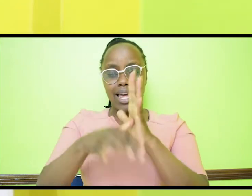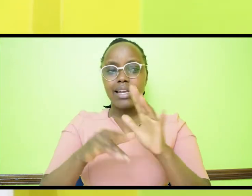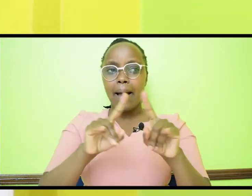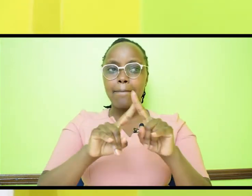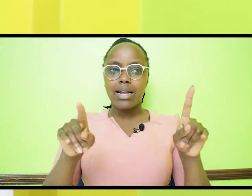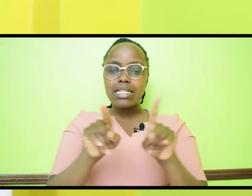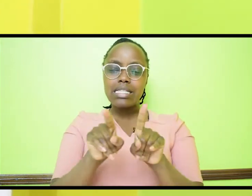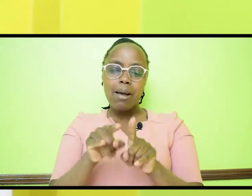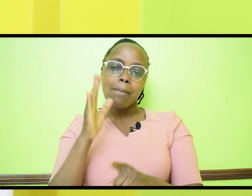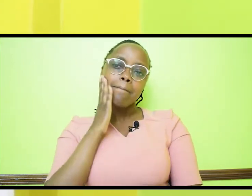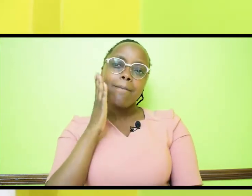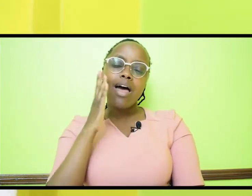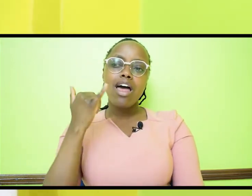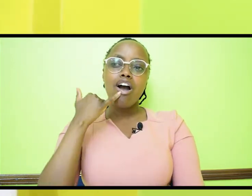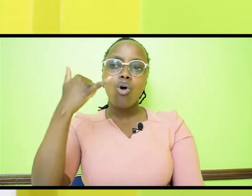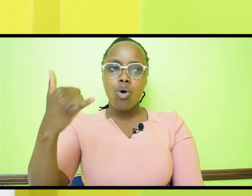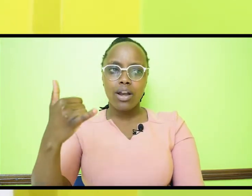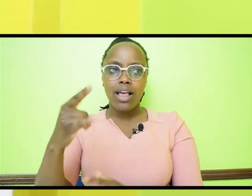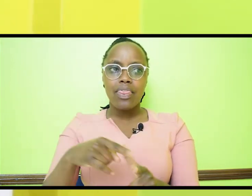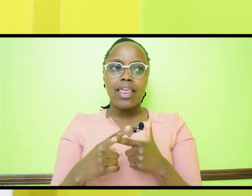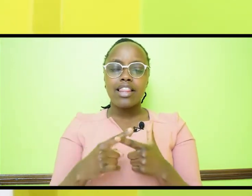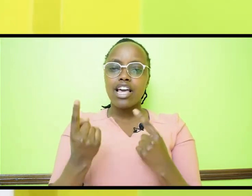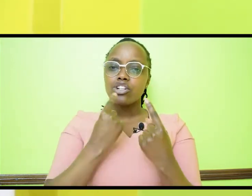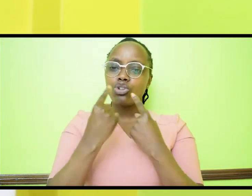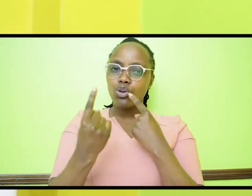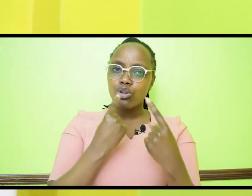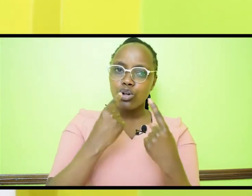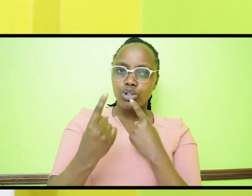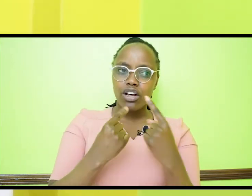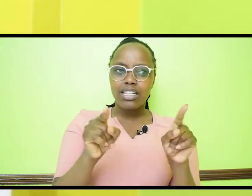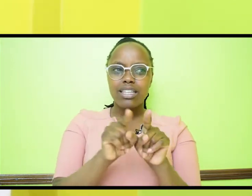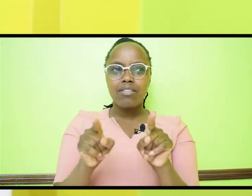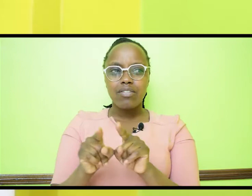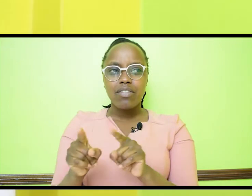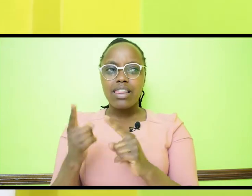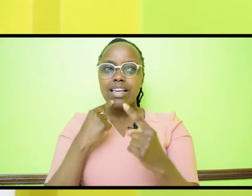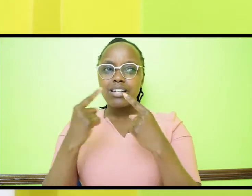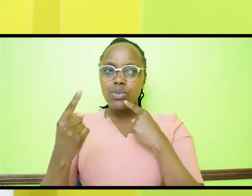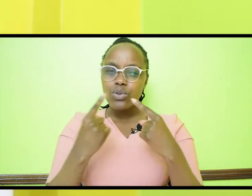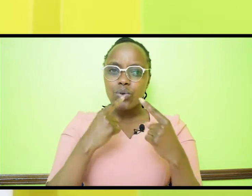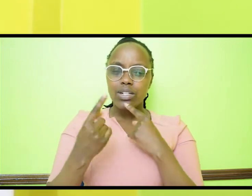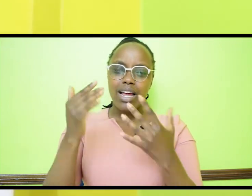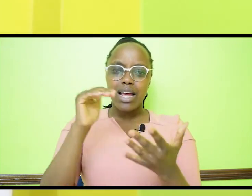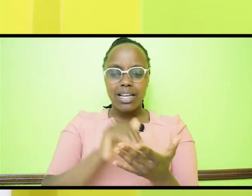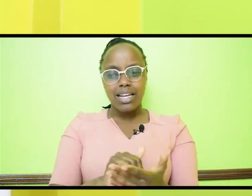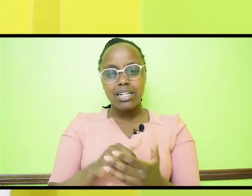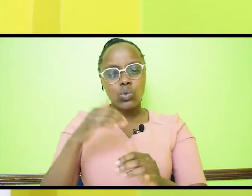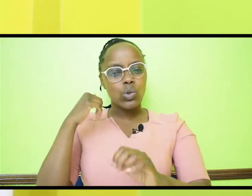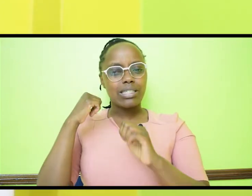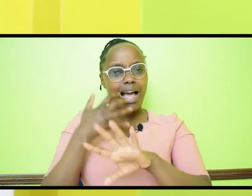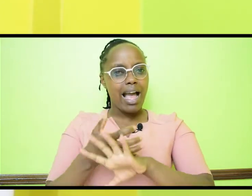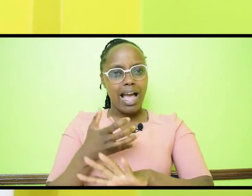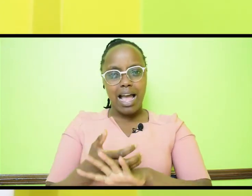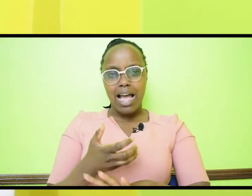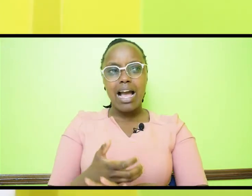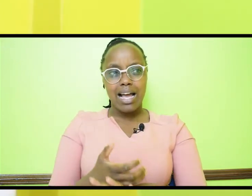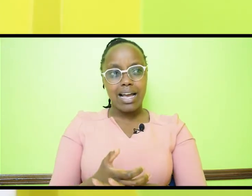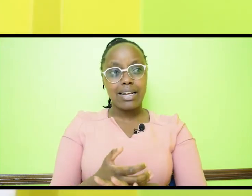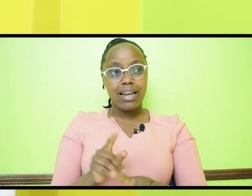tutaongea baadaye. So mom called, then they talked. It was also hard for her again.